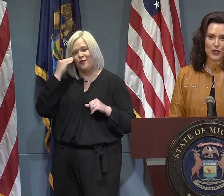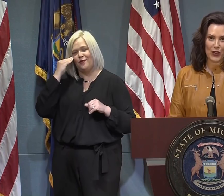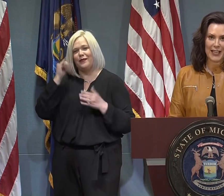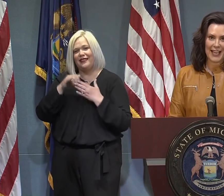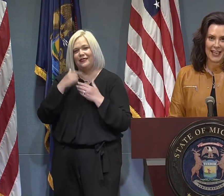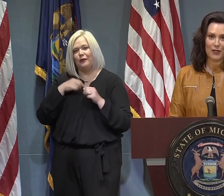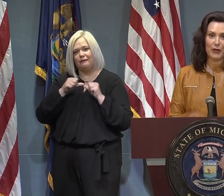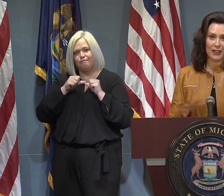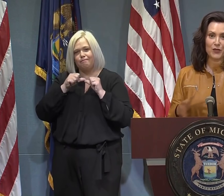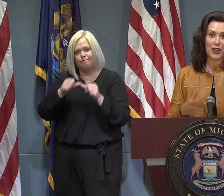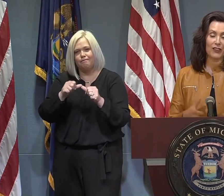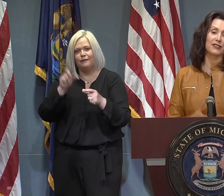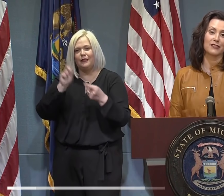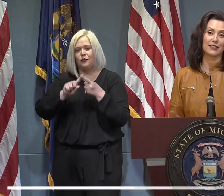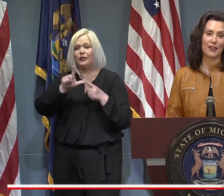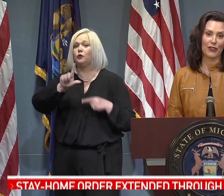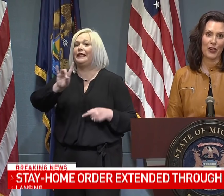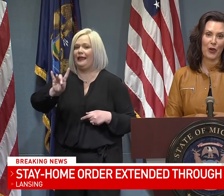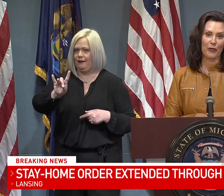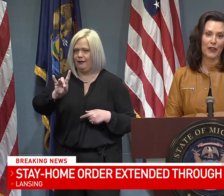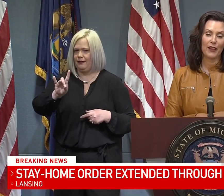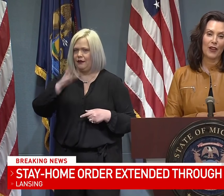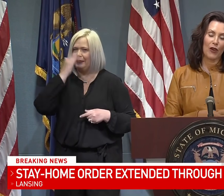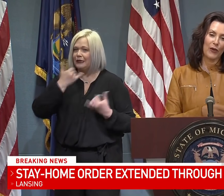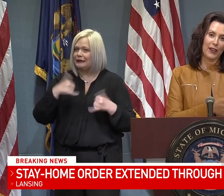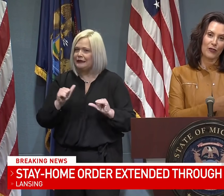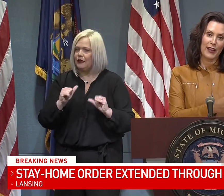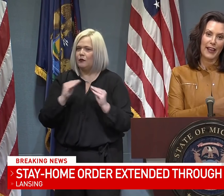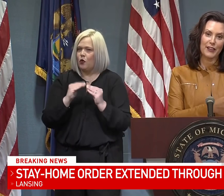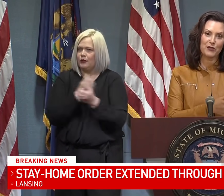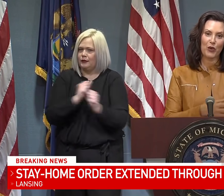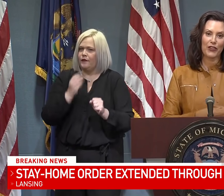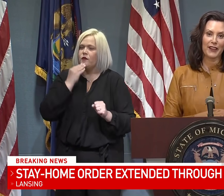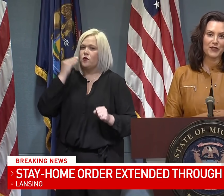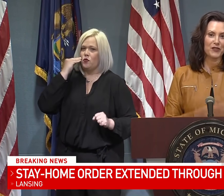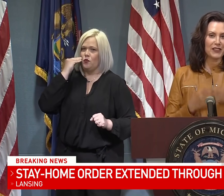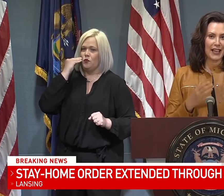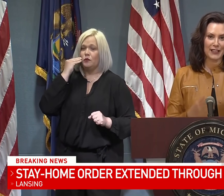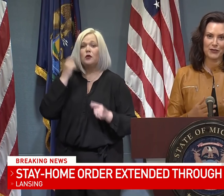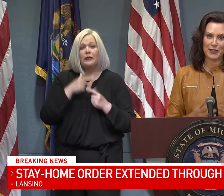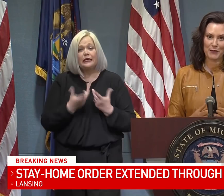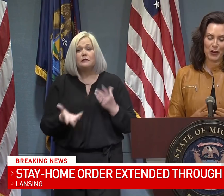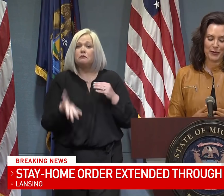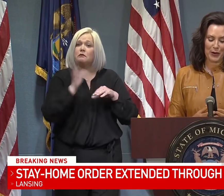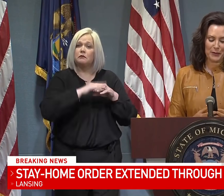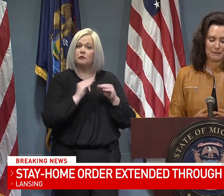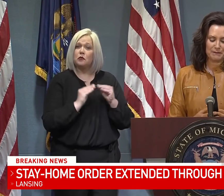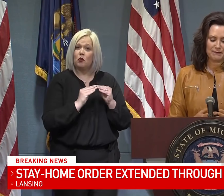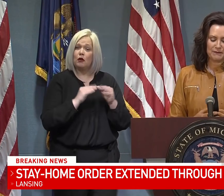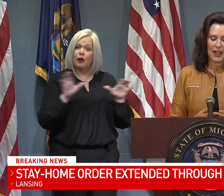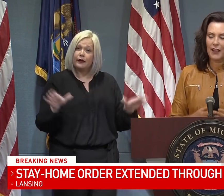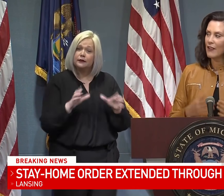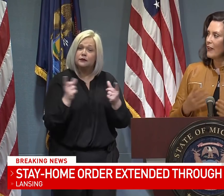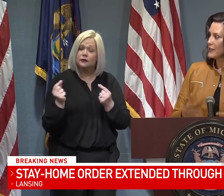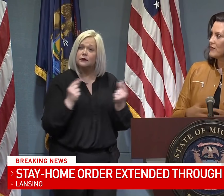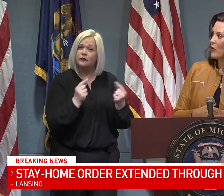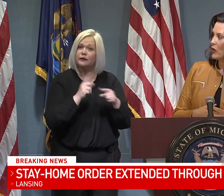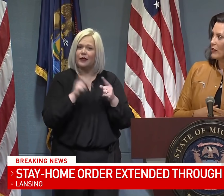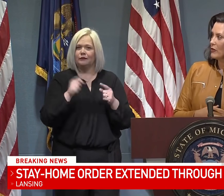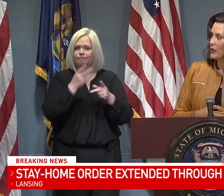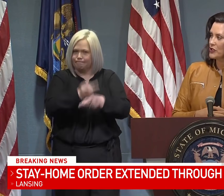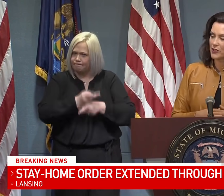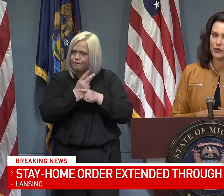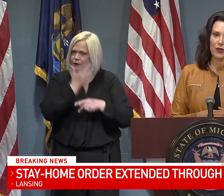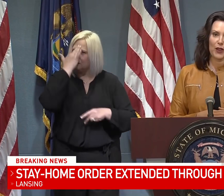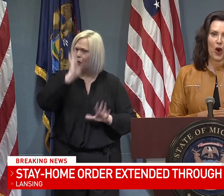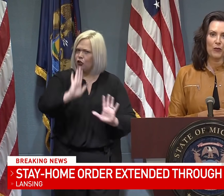through the 28th, because we are still safer at home. While we can re-engage in more things, we've got to be smart about it. Phase